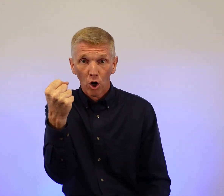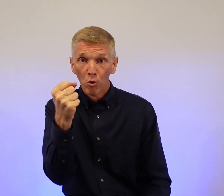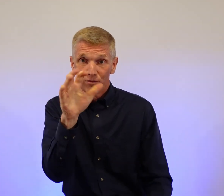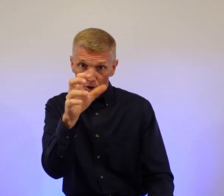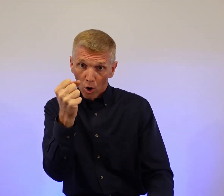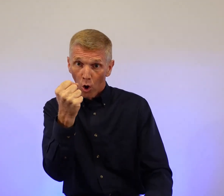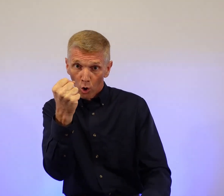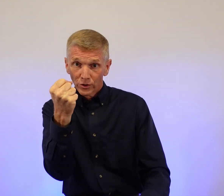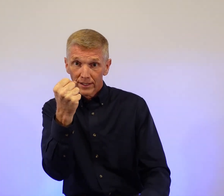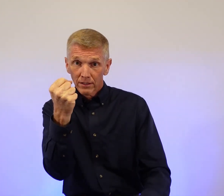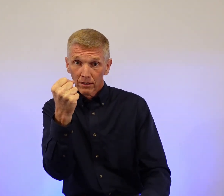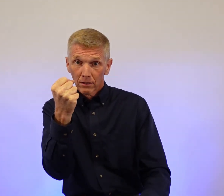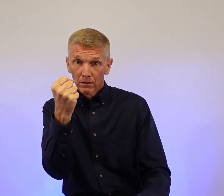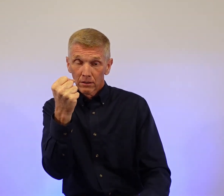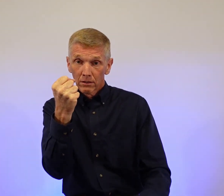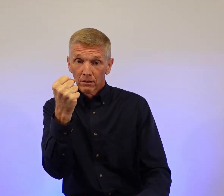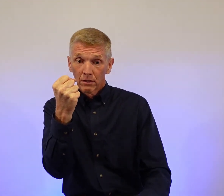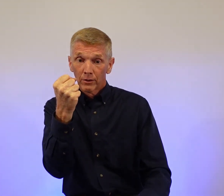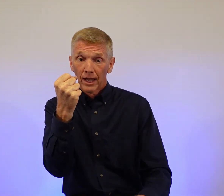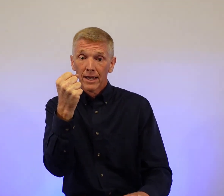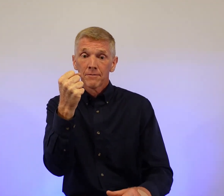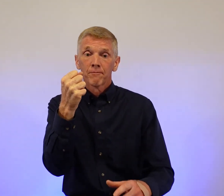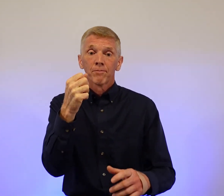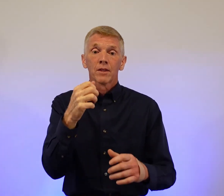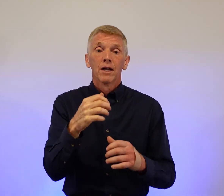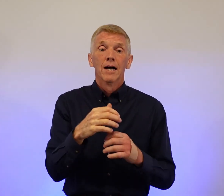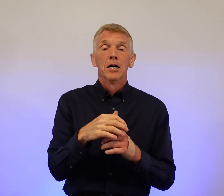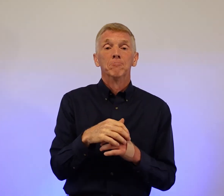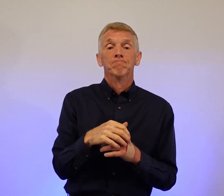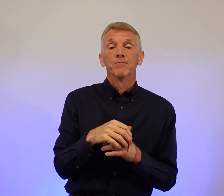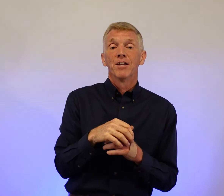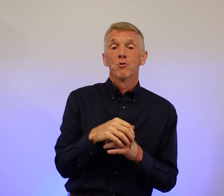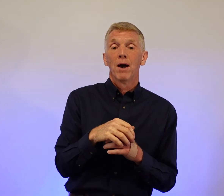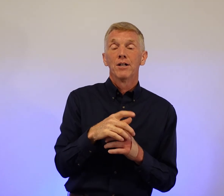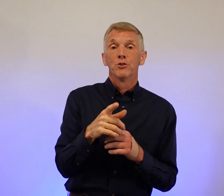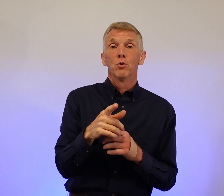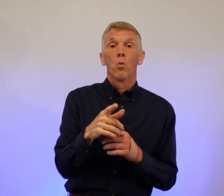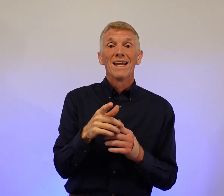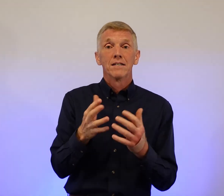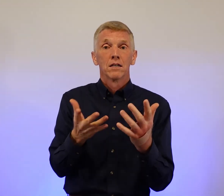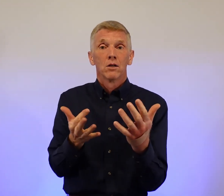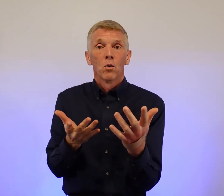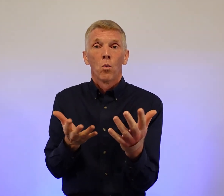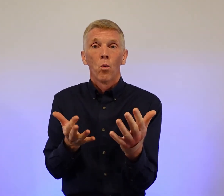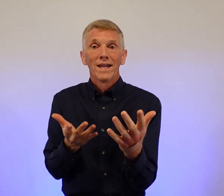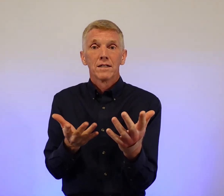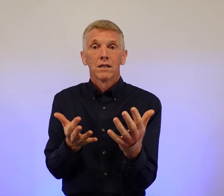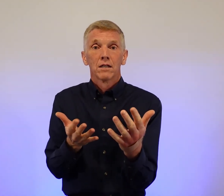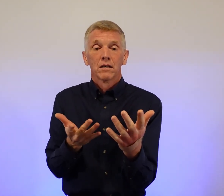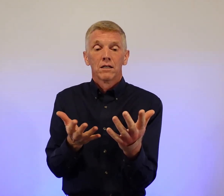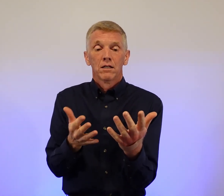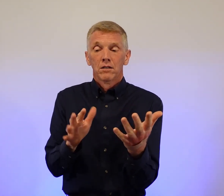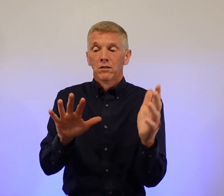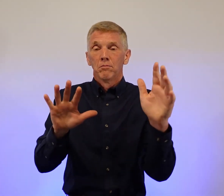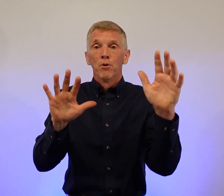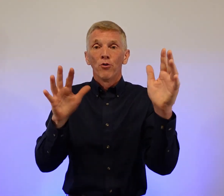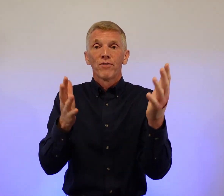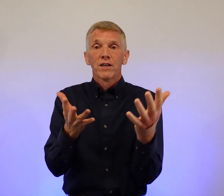move. Hold it, okay? And you might do wait, wait. Both